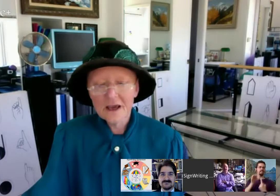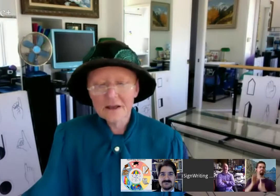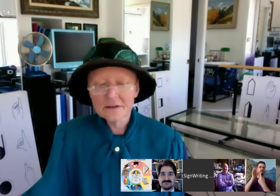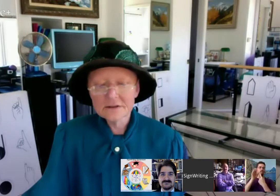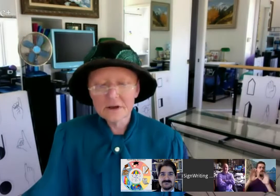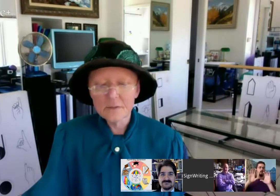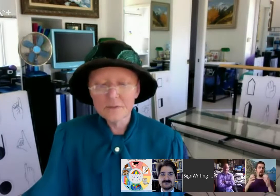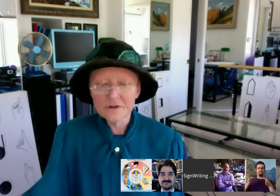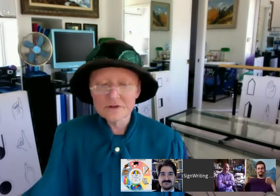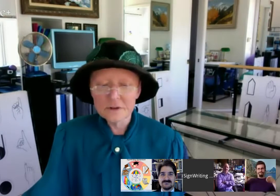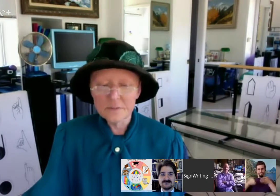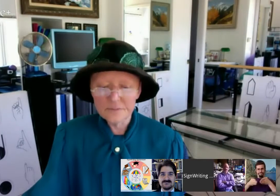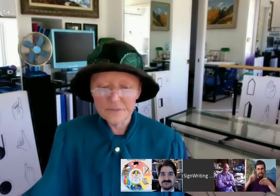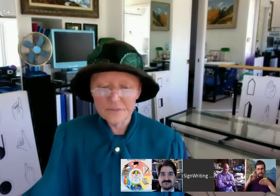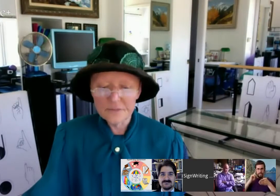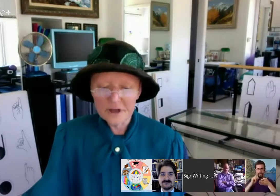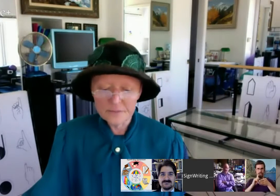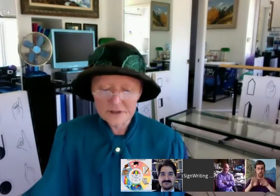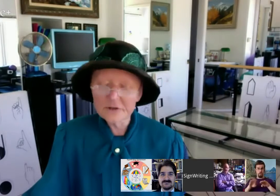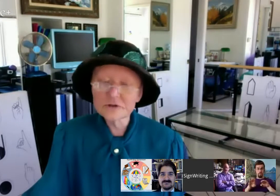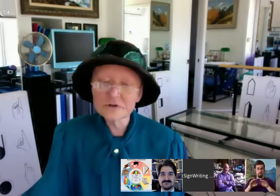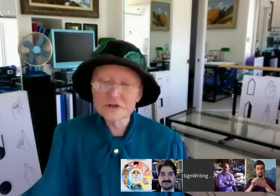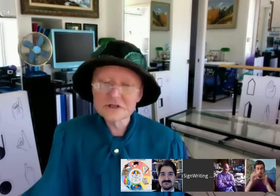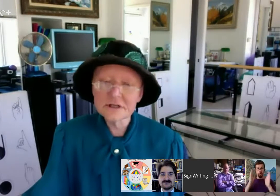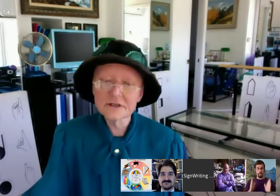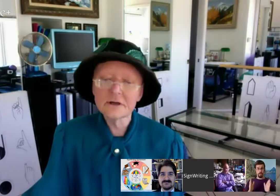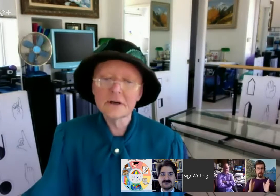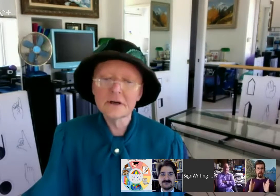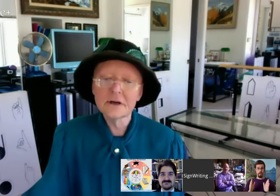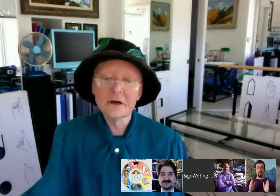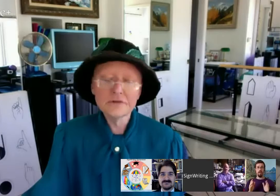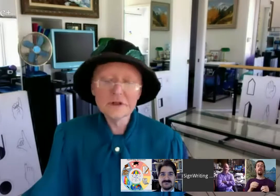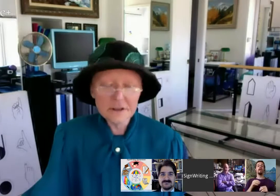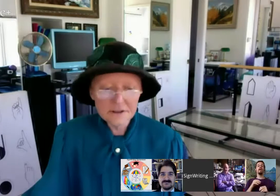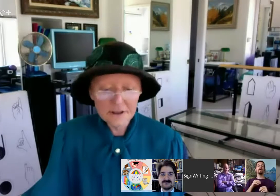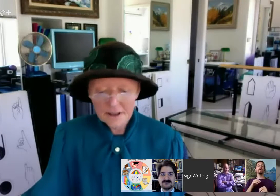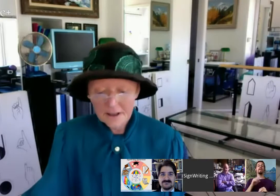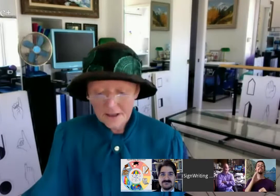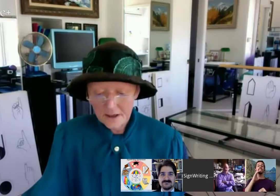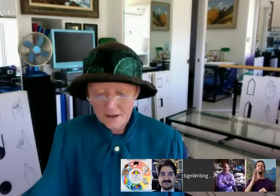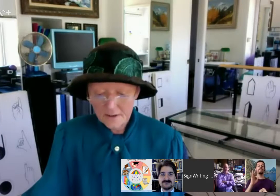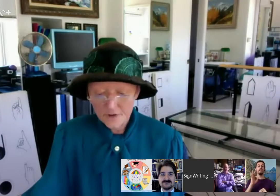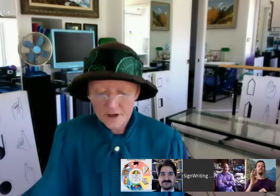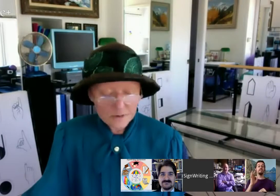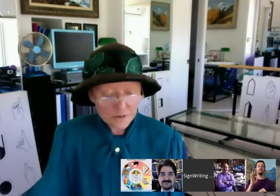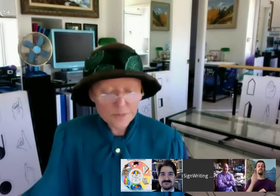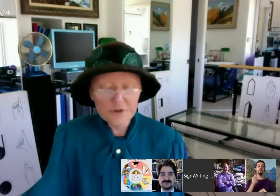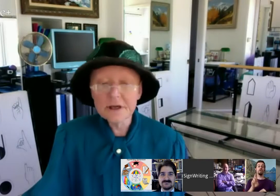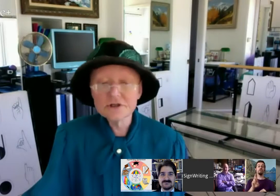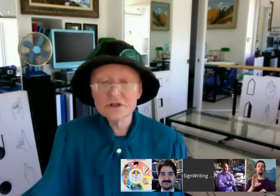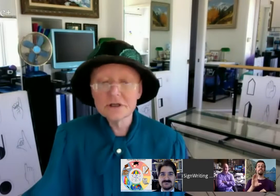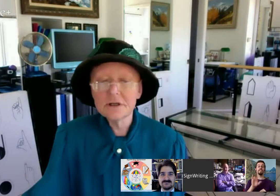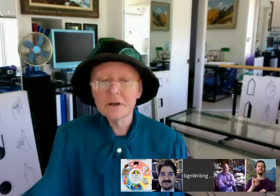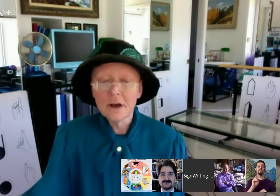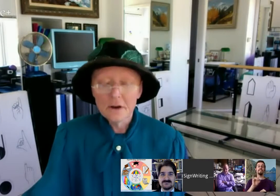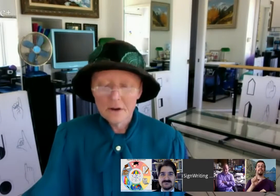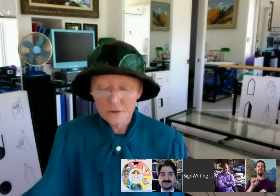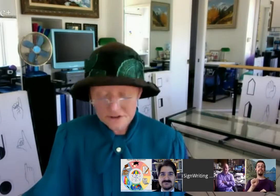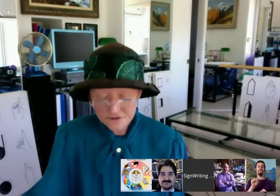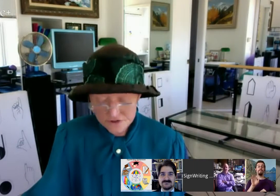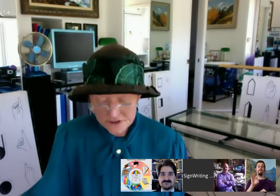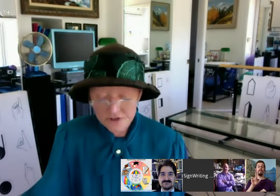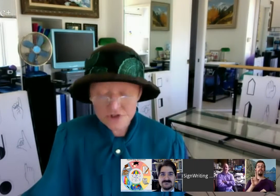students. And there's a Dr. Cecilia Flood, got her